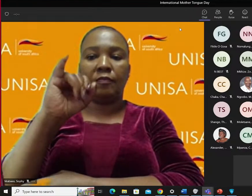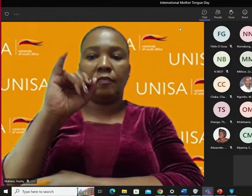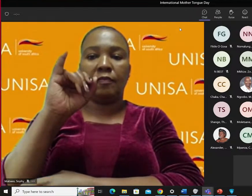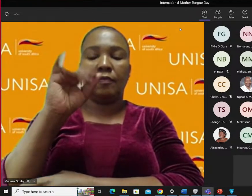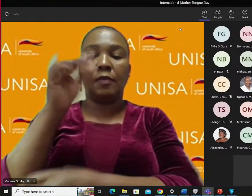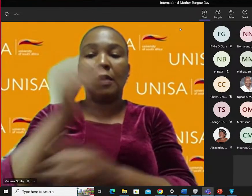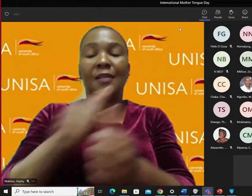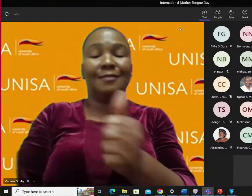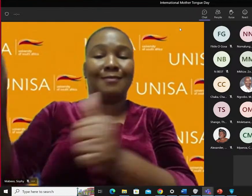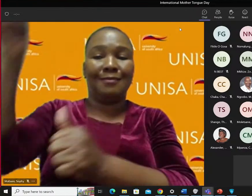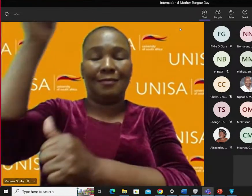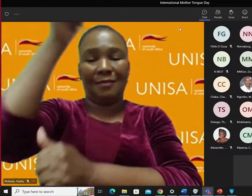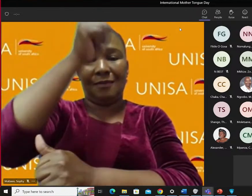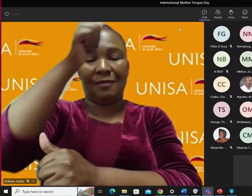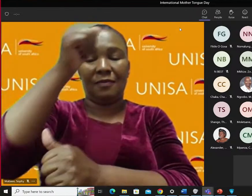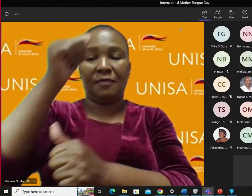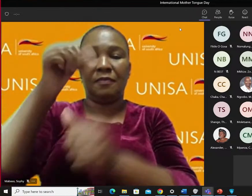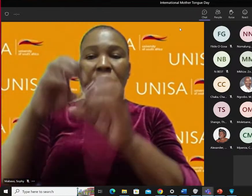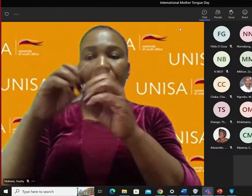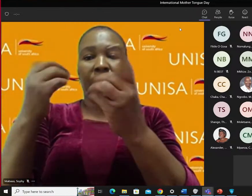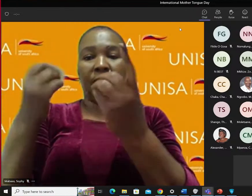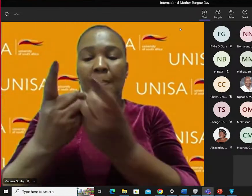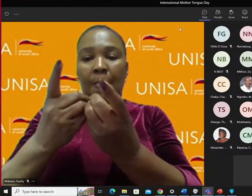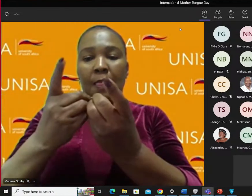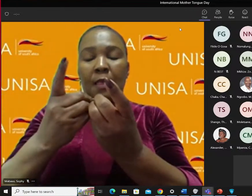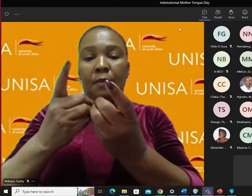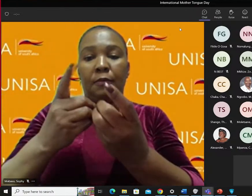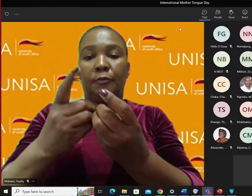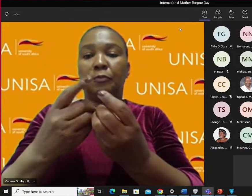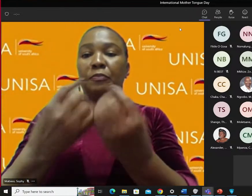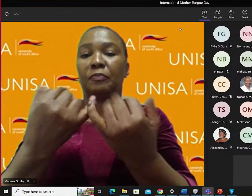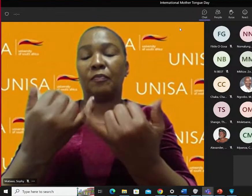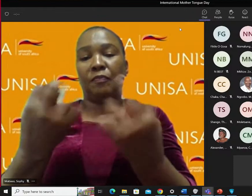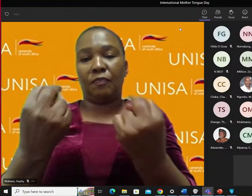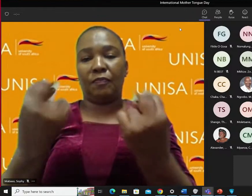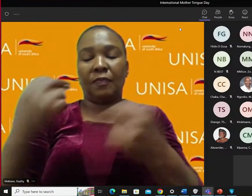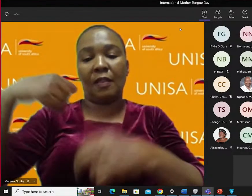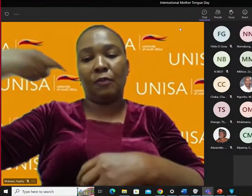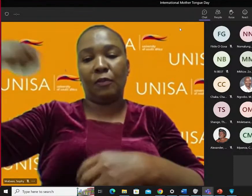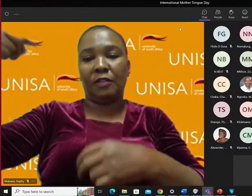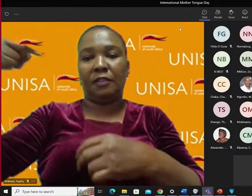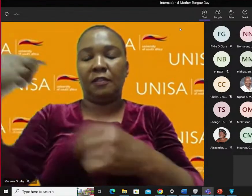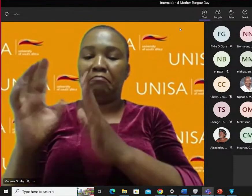and Modern Languages. Can we welcome him with warm hands?